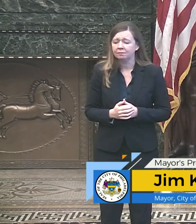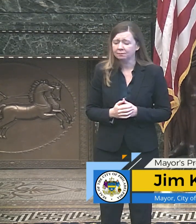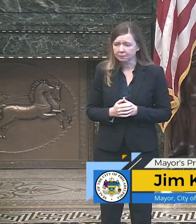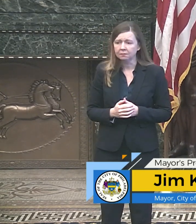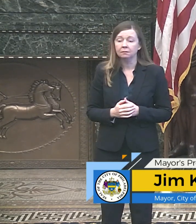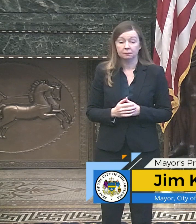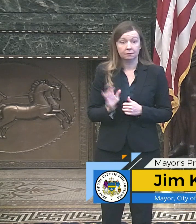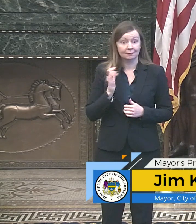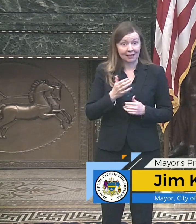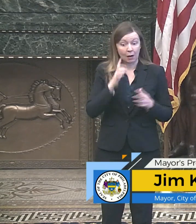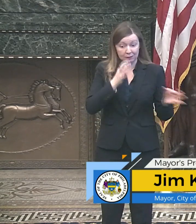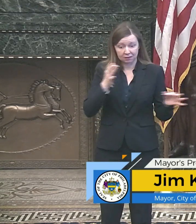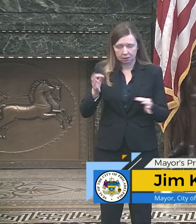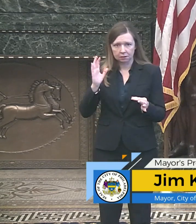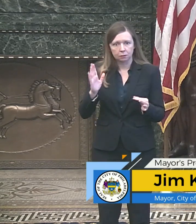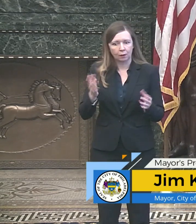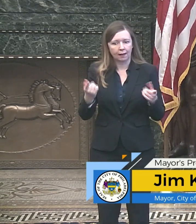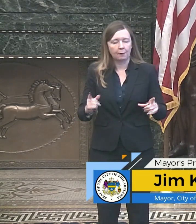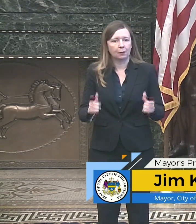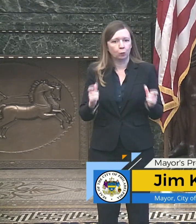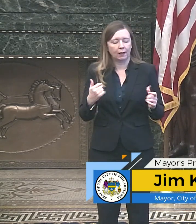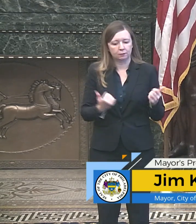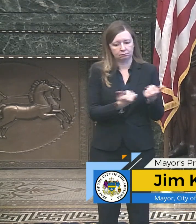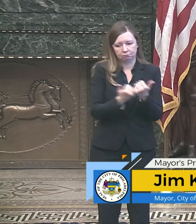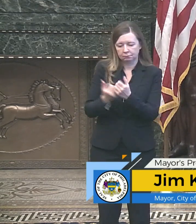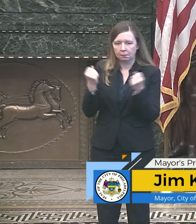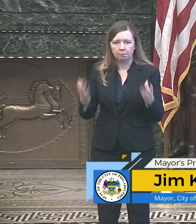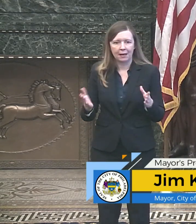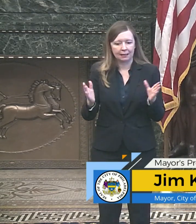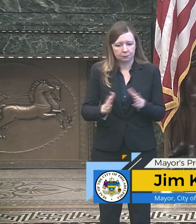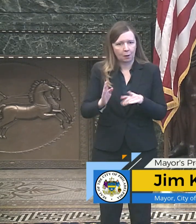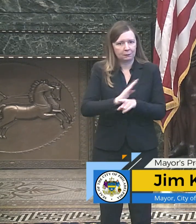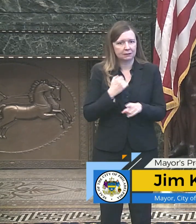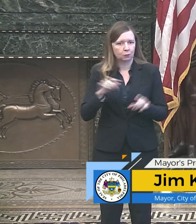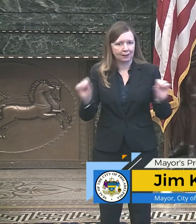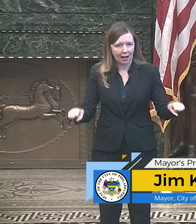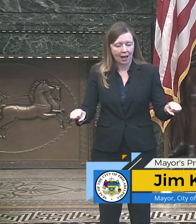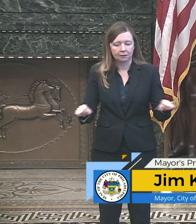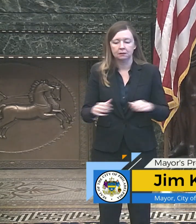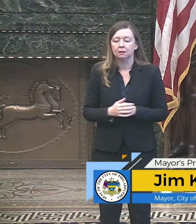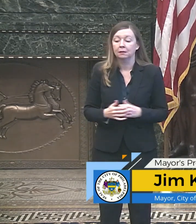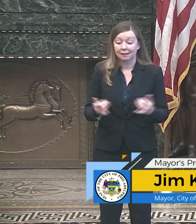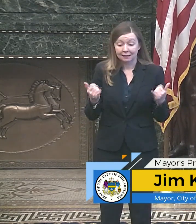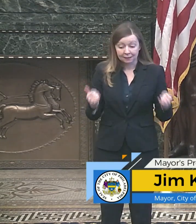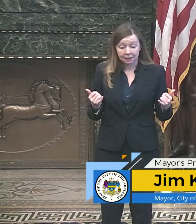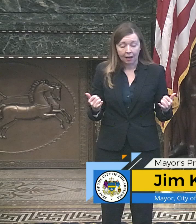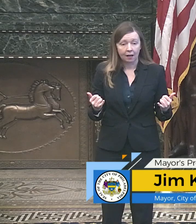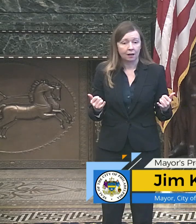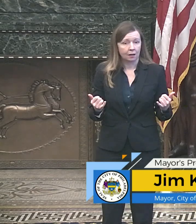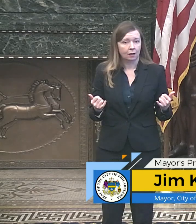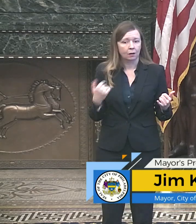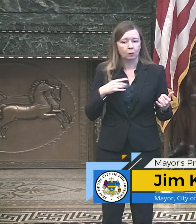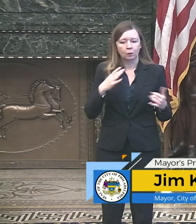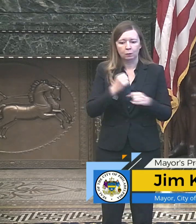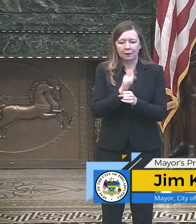decisions quickly to support as many businesses as we can who need assistance now in order to